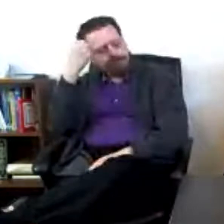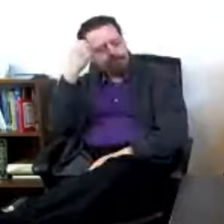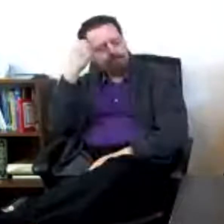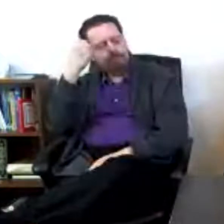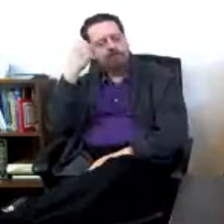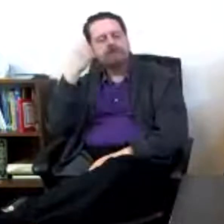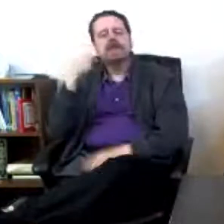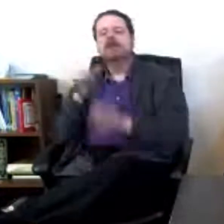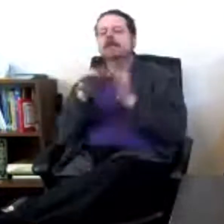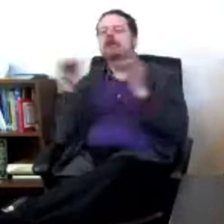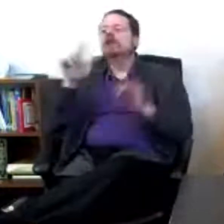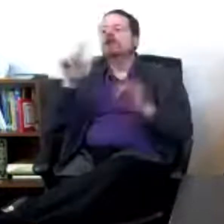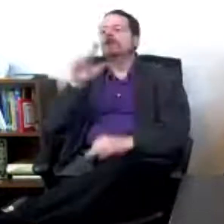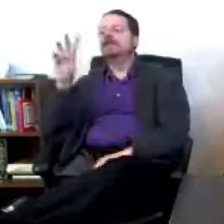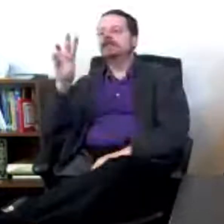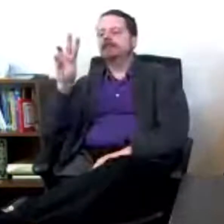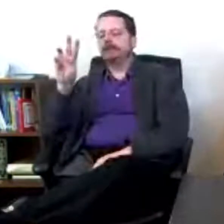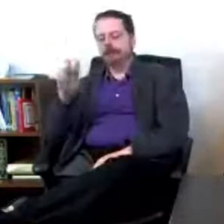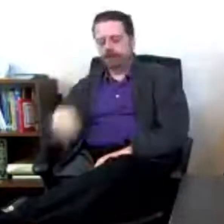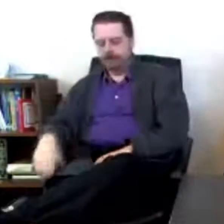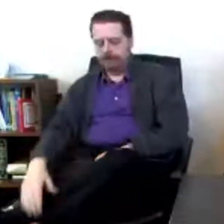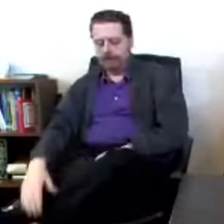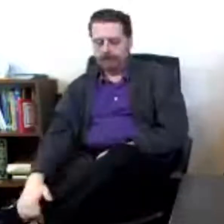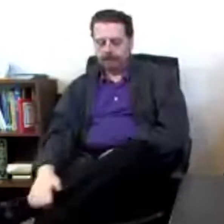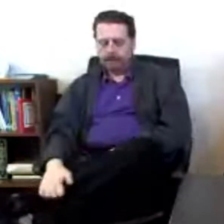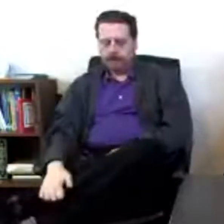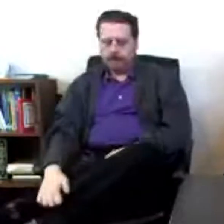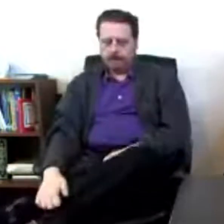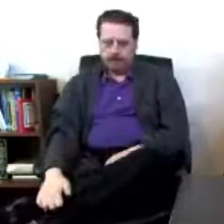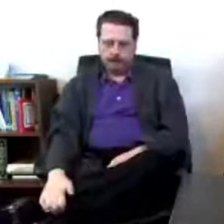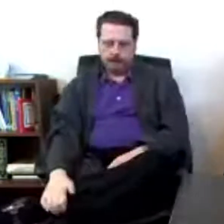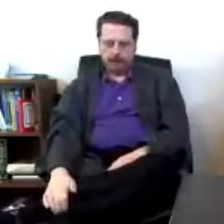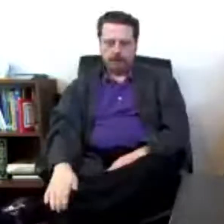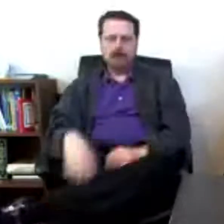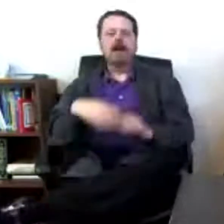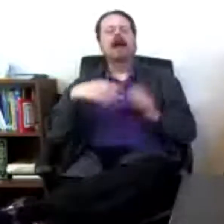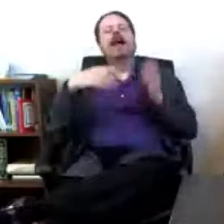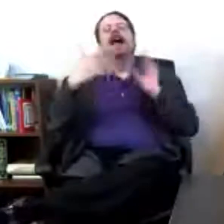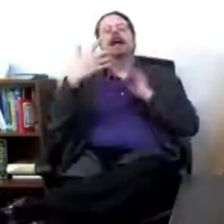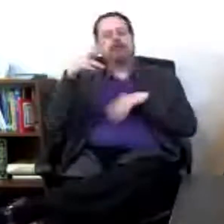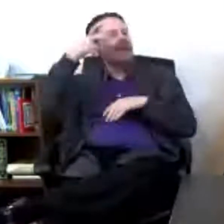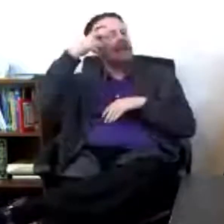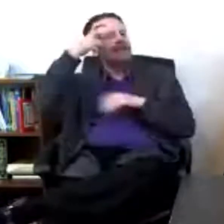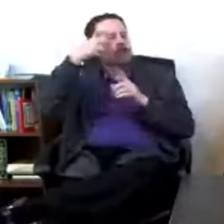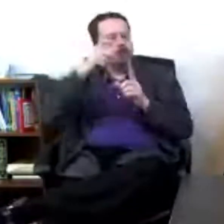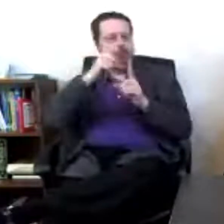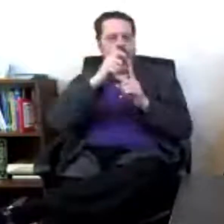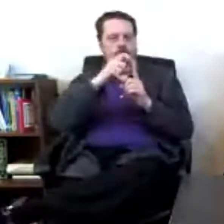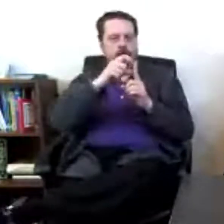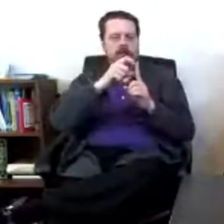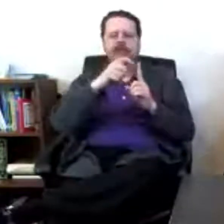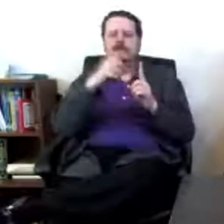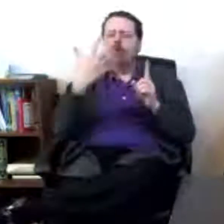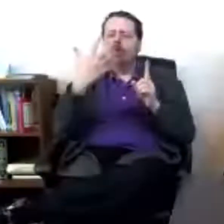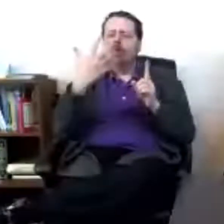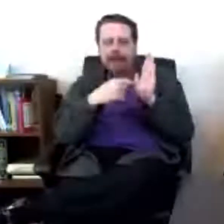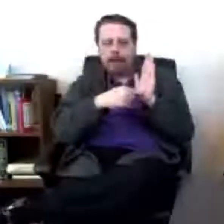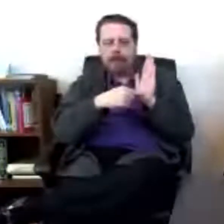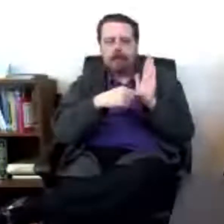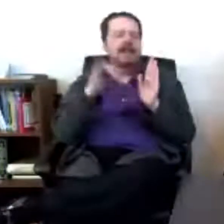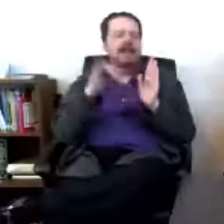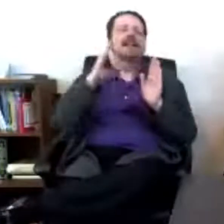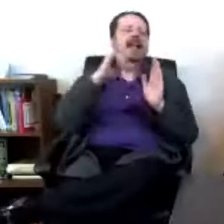Ayah number 26, and the example of an evil word is like that of an evil